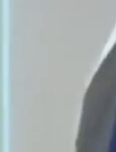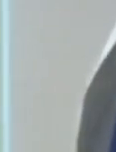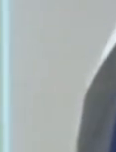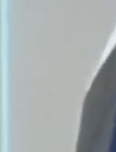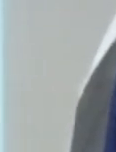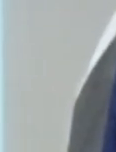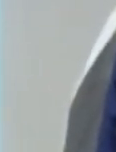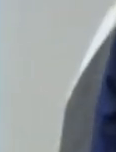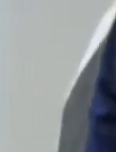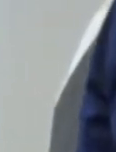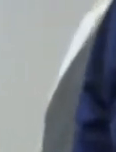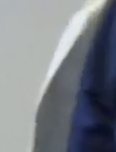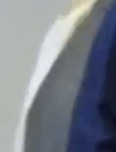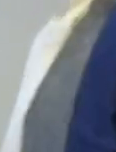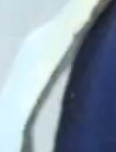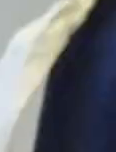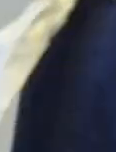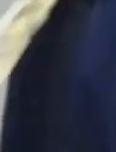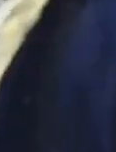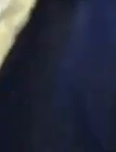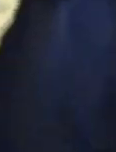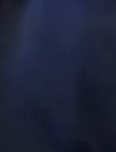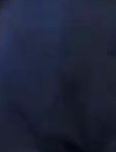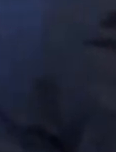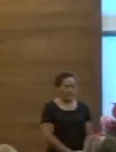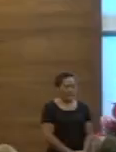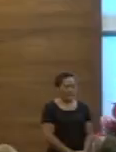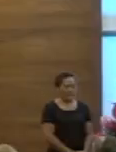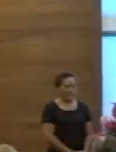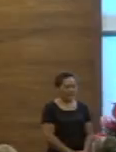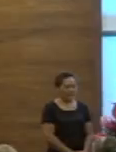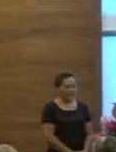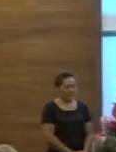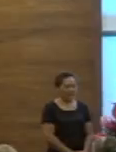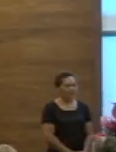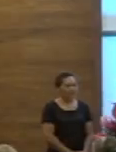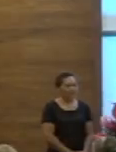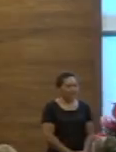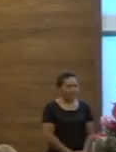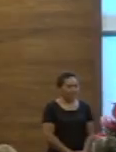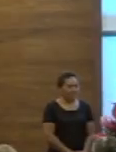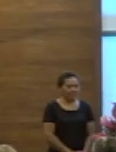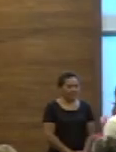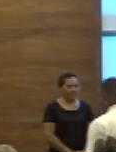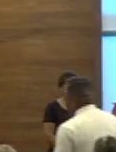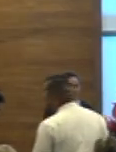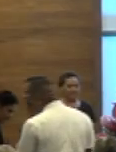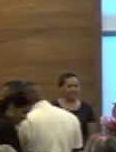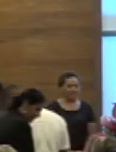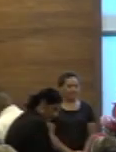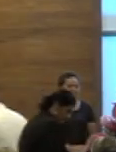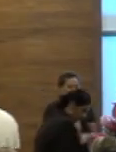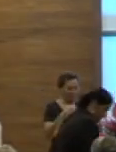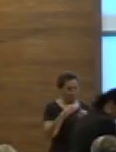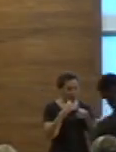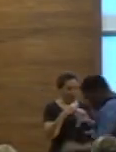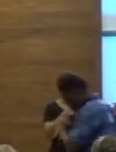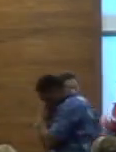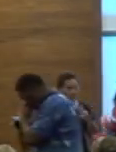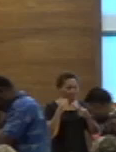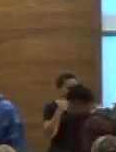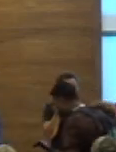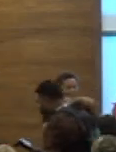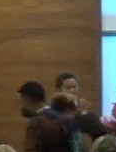Ladies and gentlemen, at this juncture, we also acknowledge the strong and enduring partnership between Fiji and Australia's continued support